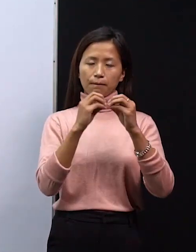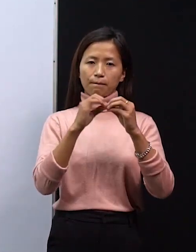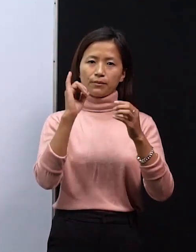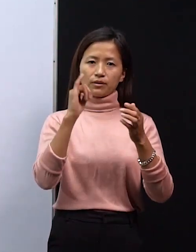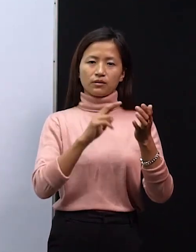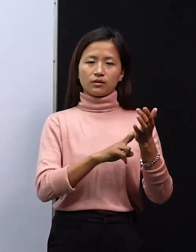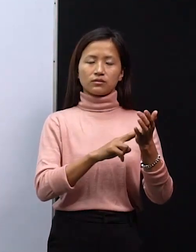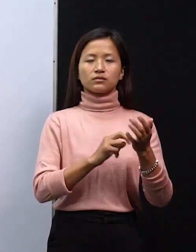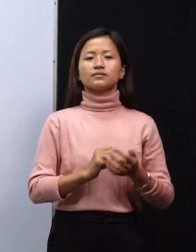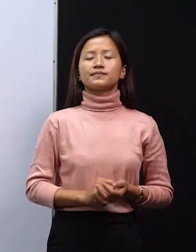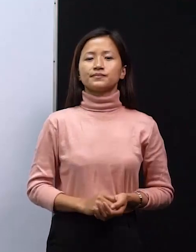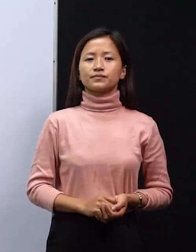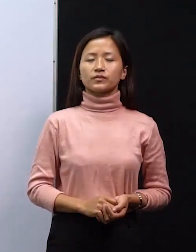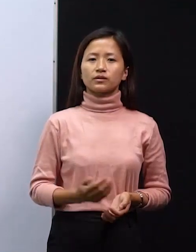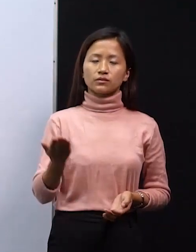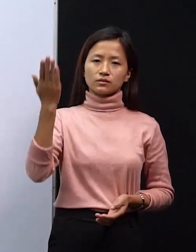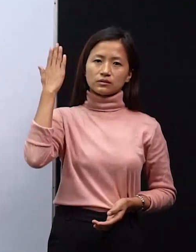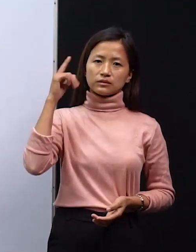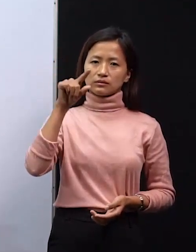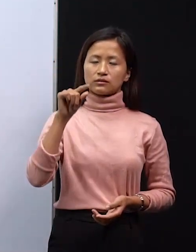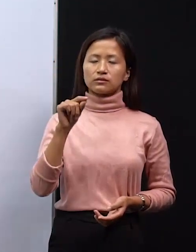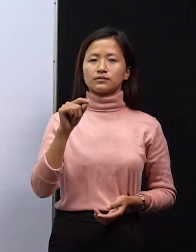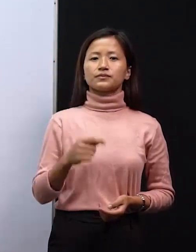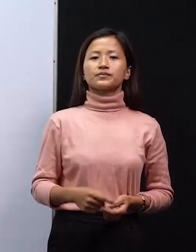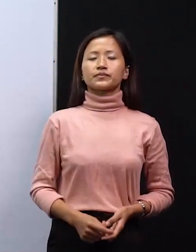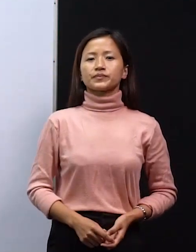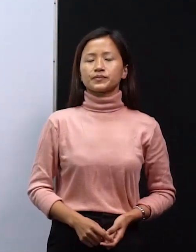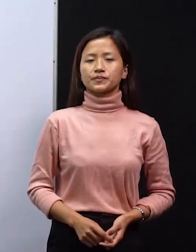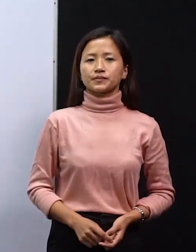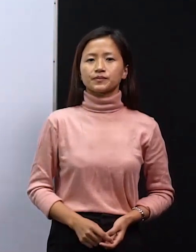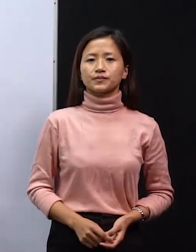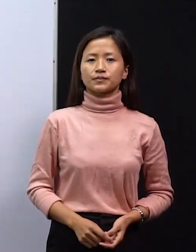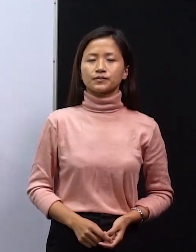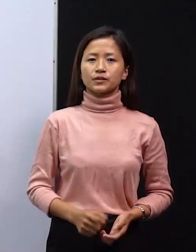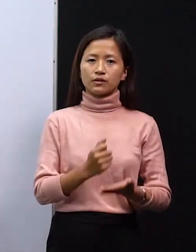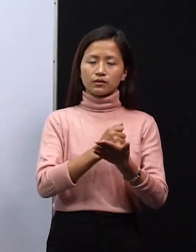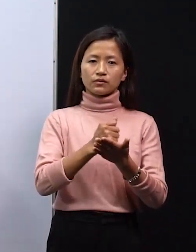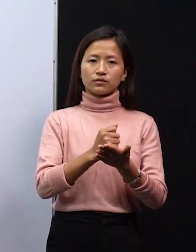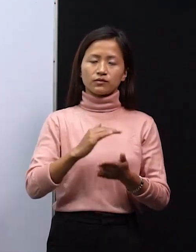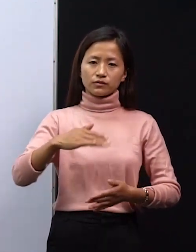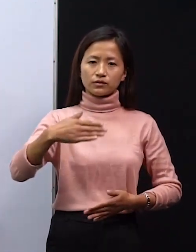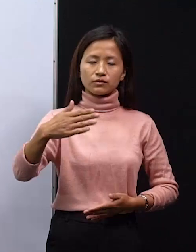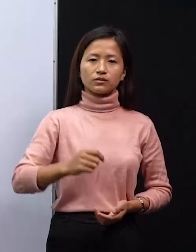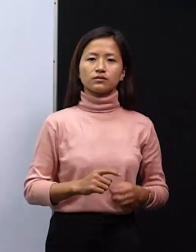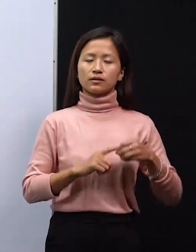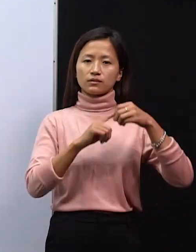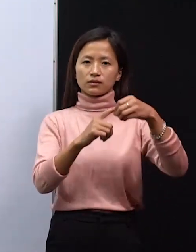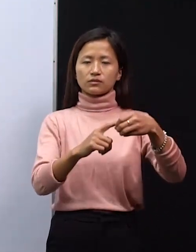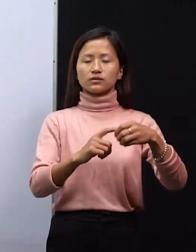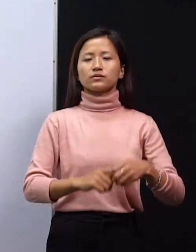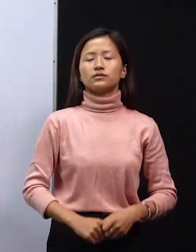again. Alright? Just as we did in the previous exercise. Anyway, we will practice this further with the next question.